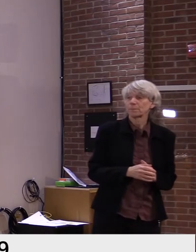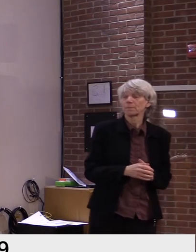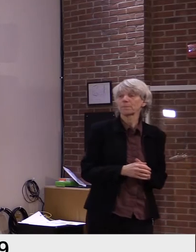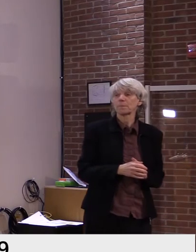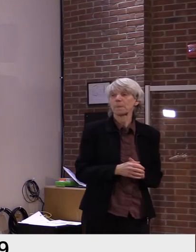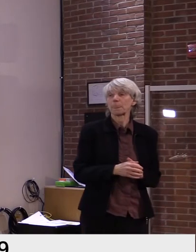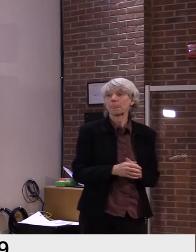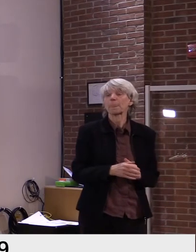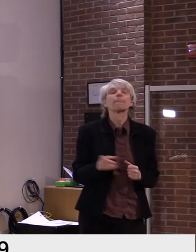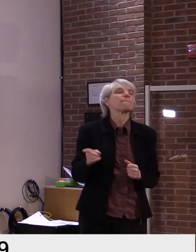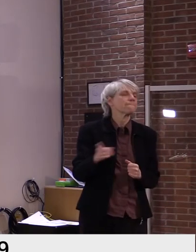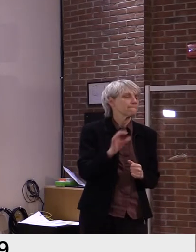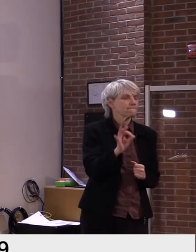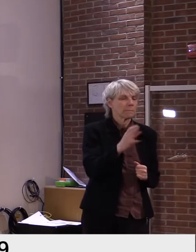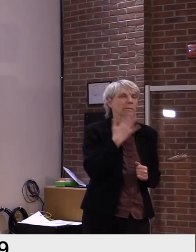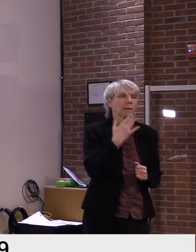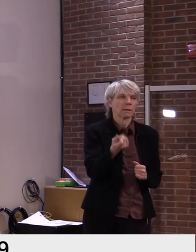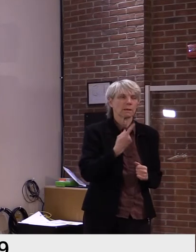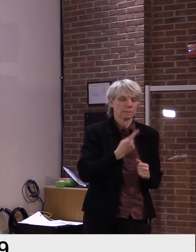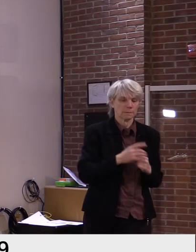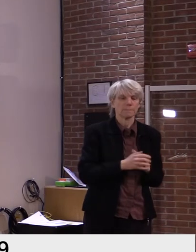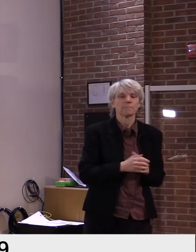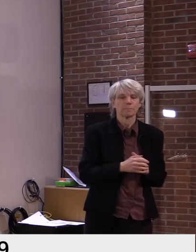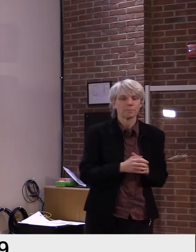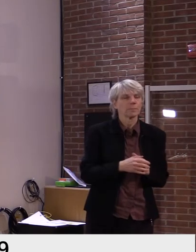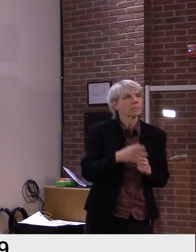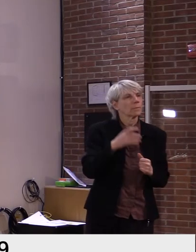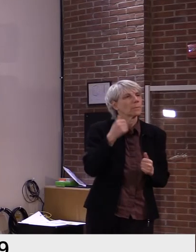Thanks for the question. As you noticed, I mentioned